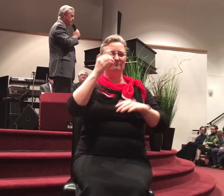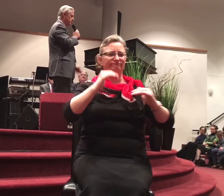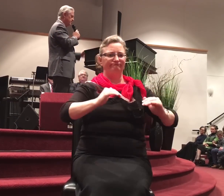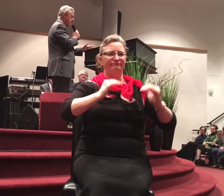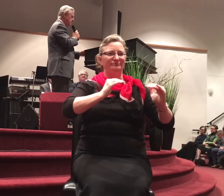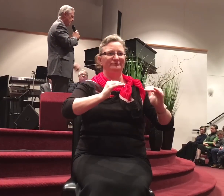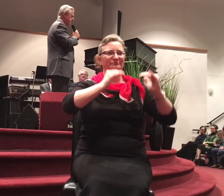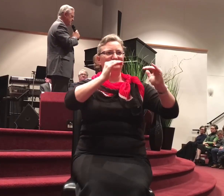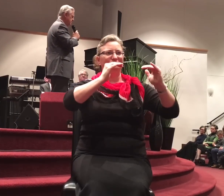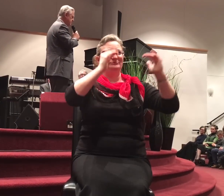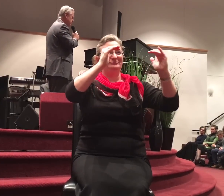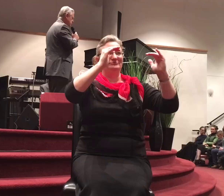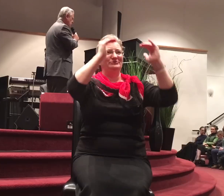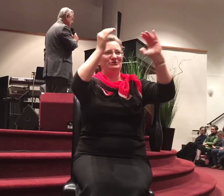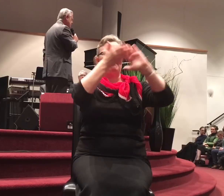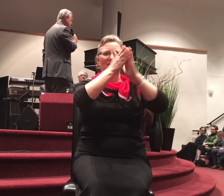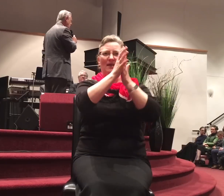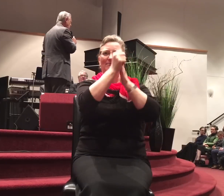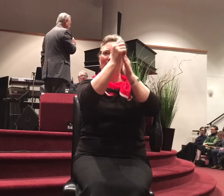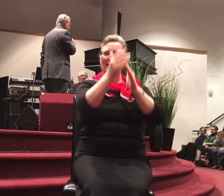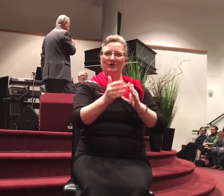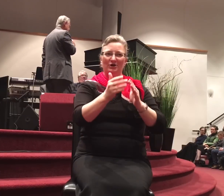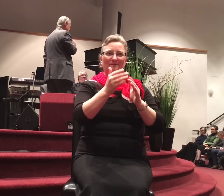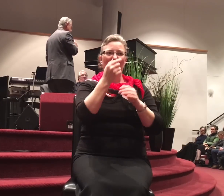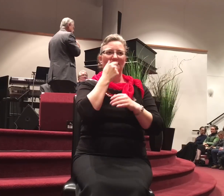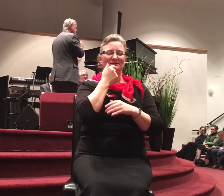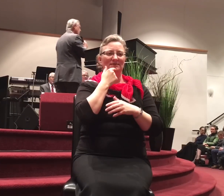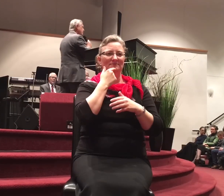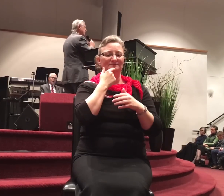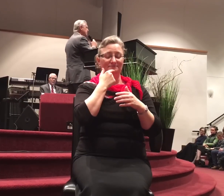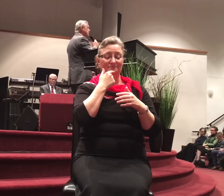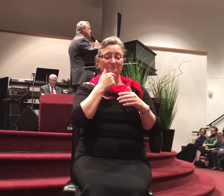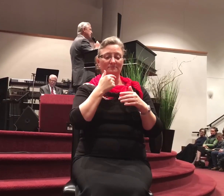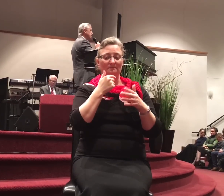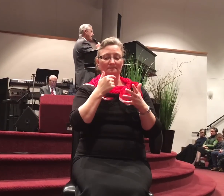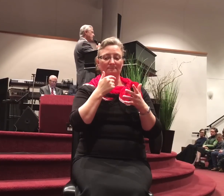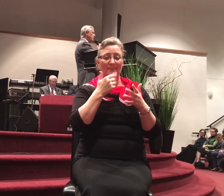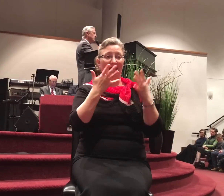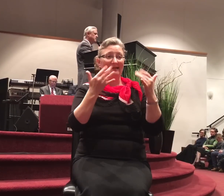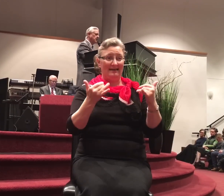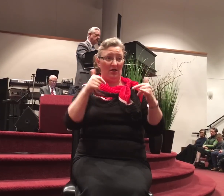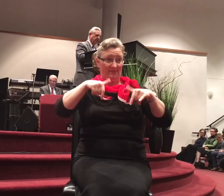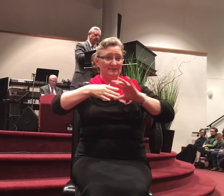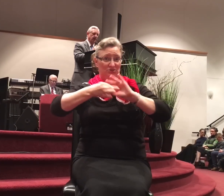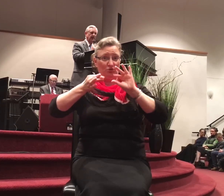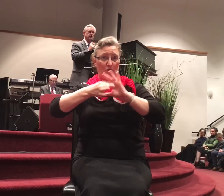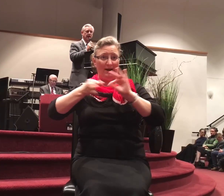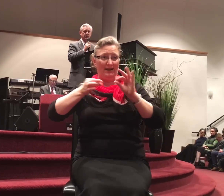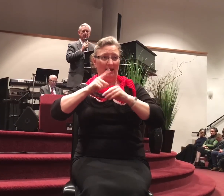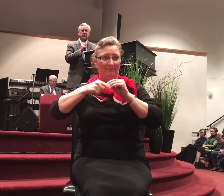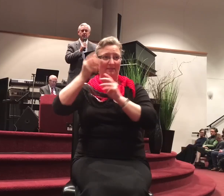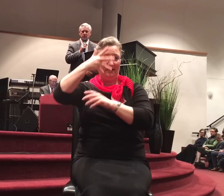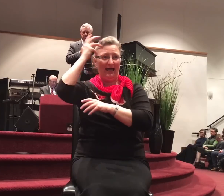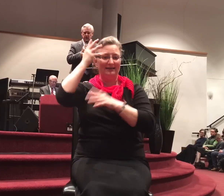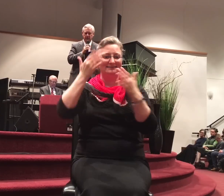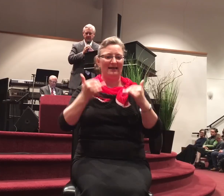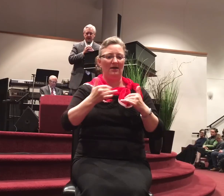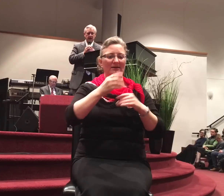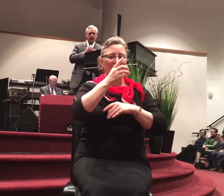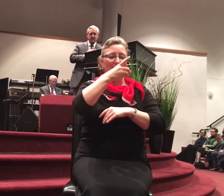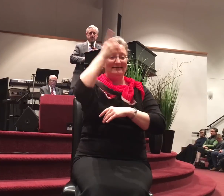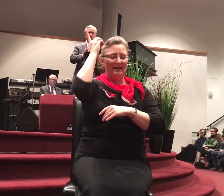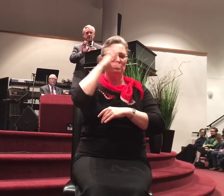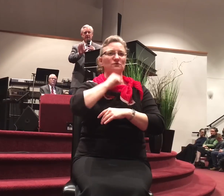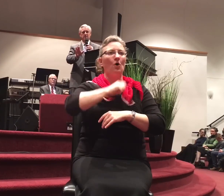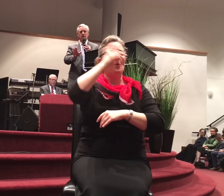position of leadership. By the time of this story, he's an old man, and he served many years in the Babylonian government and later in the Persian